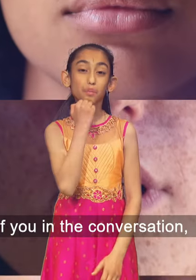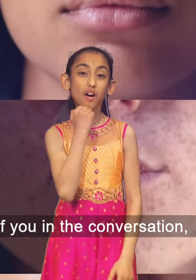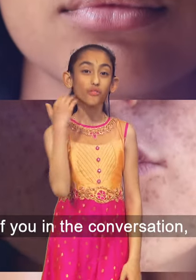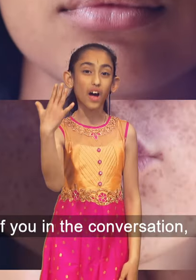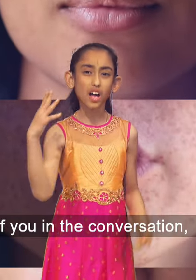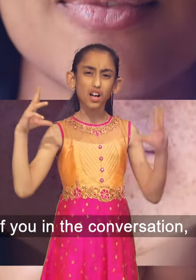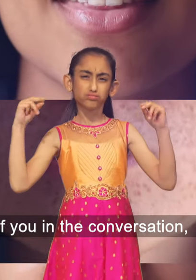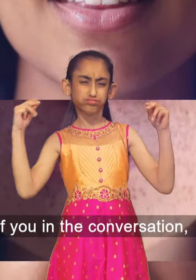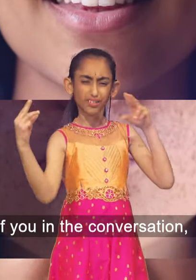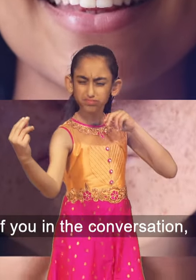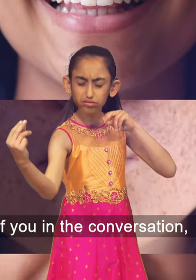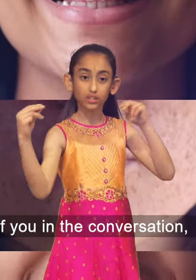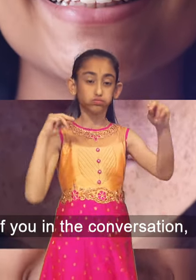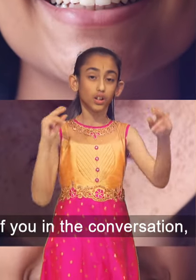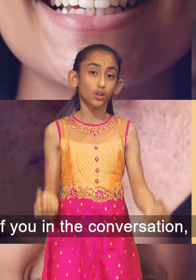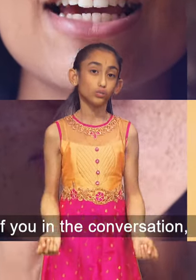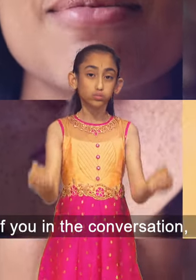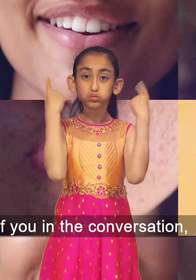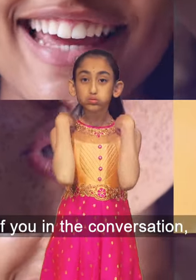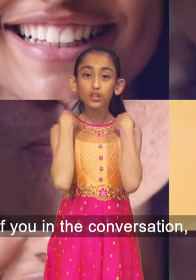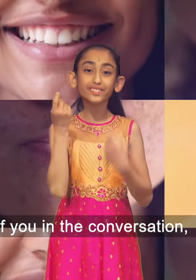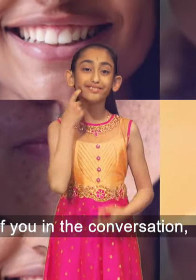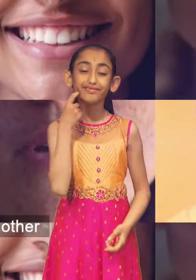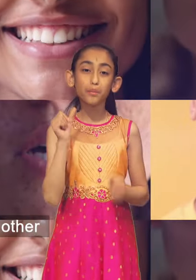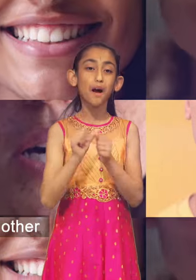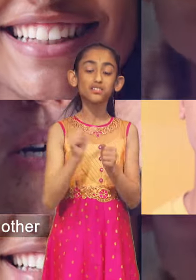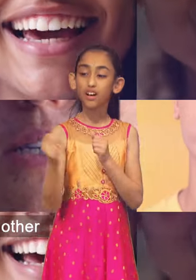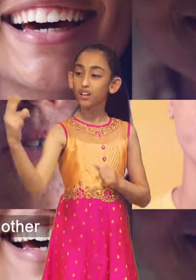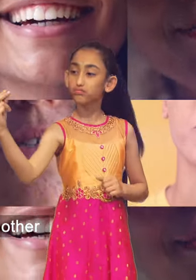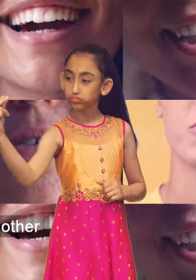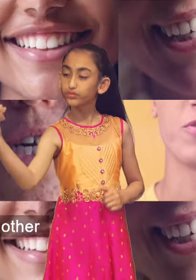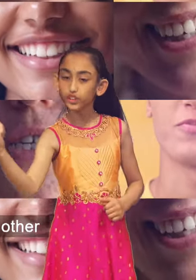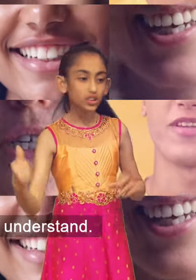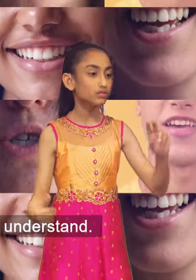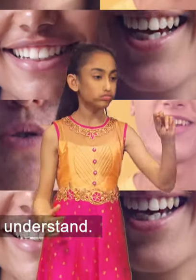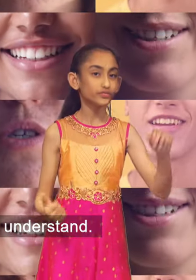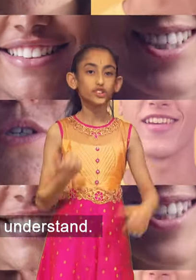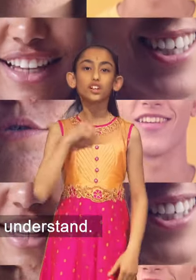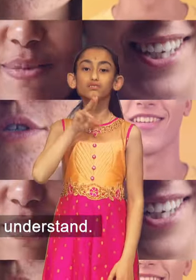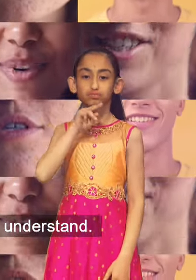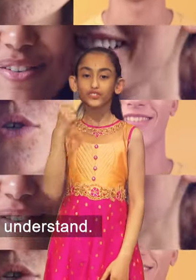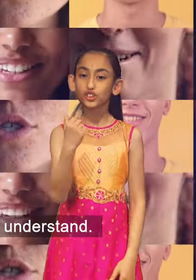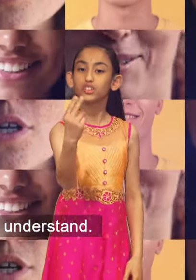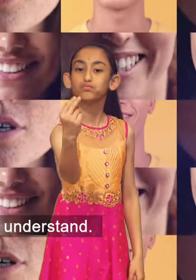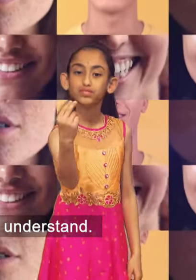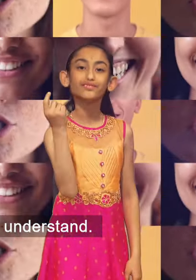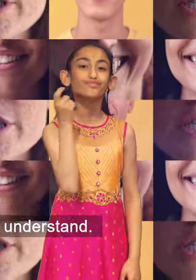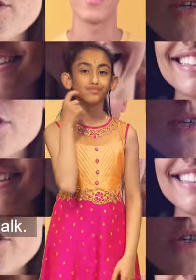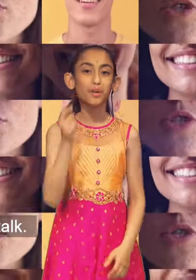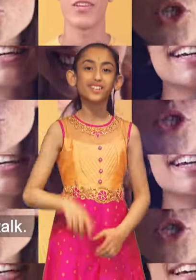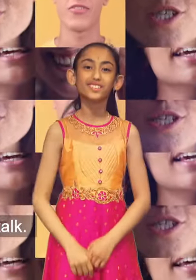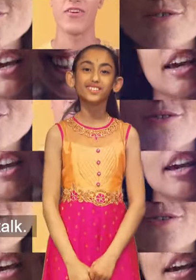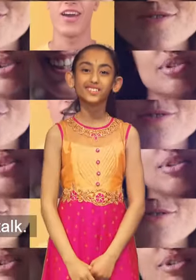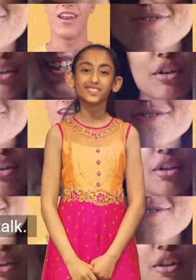Number five, if there's more than one of you in the conversation, don't talk over each other as it makes it impossible to understand.